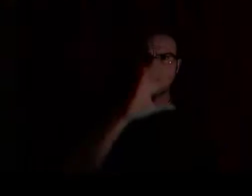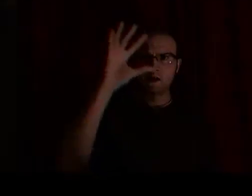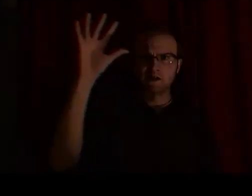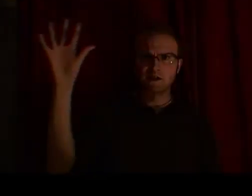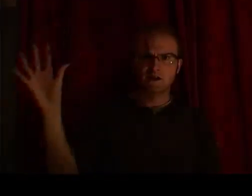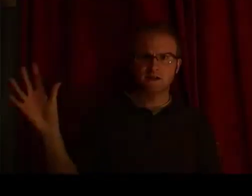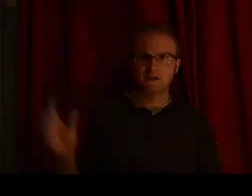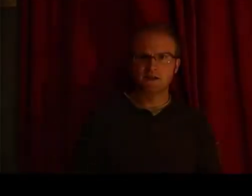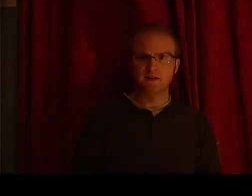red